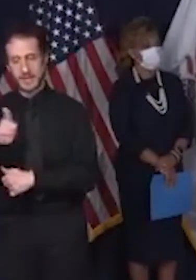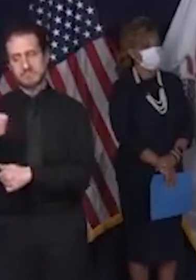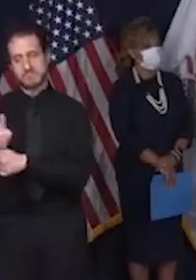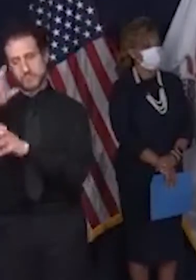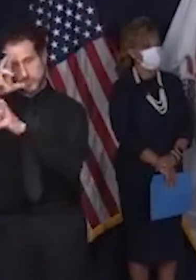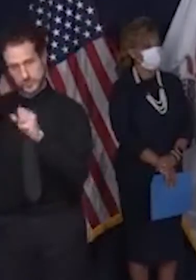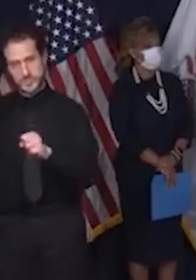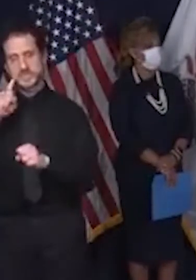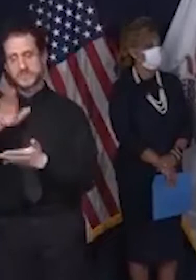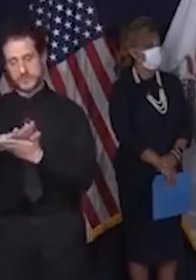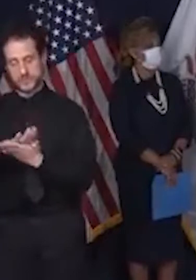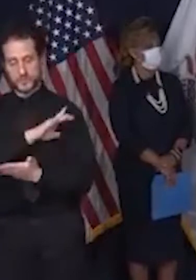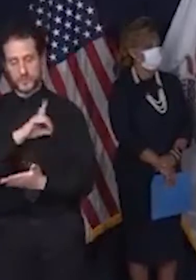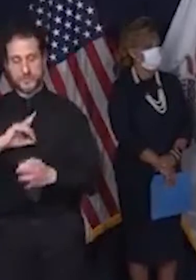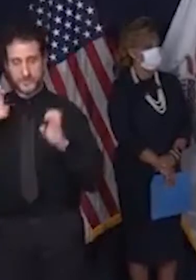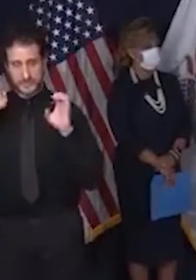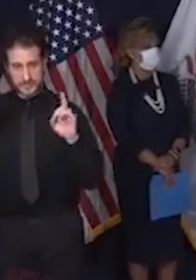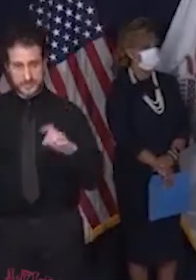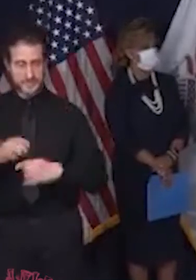Education.